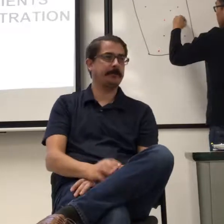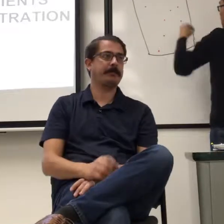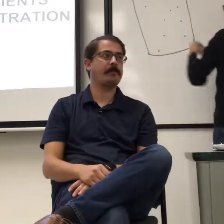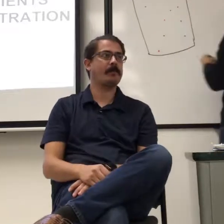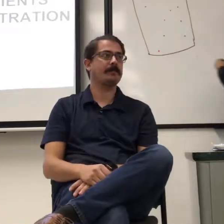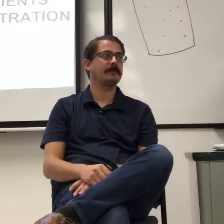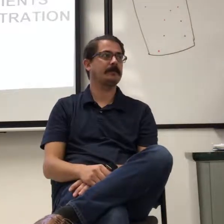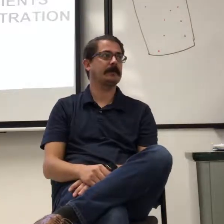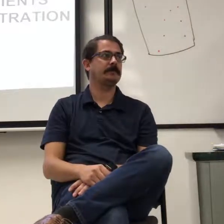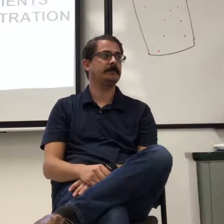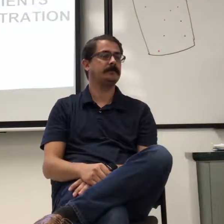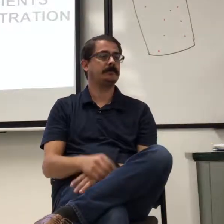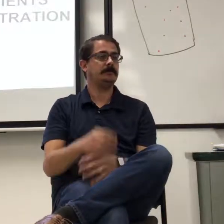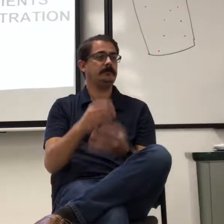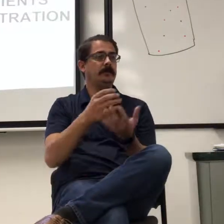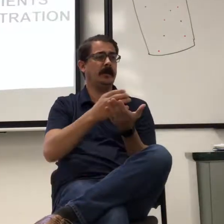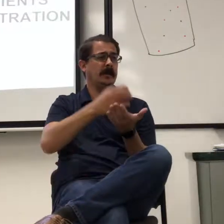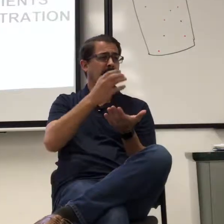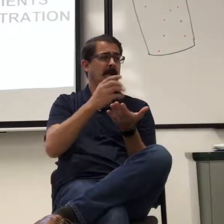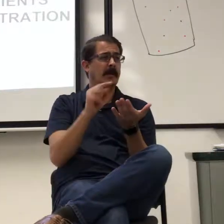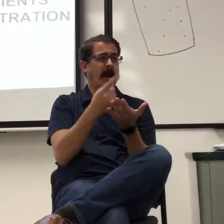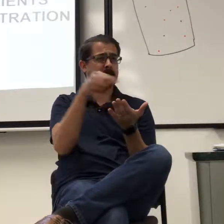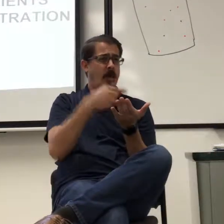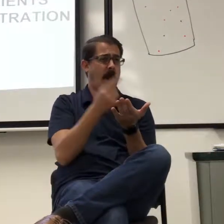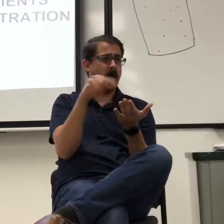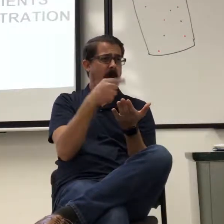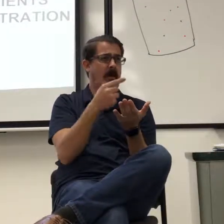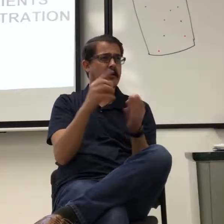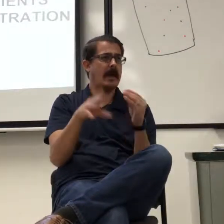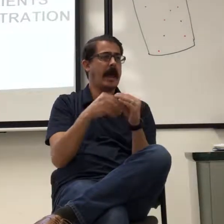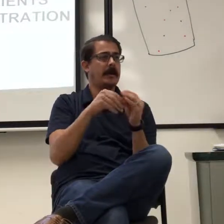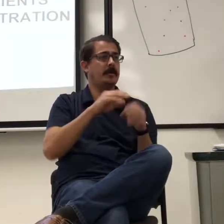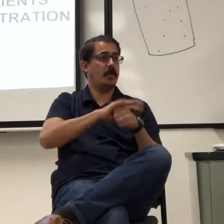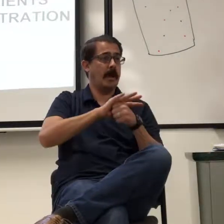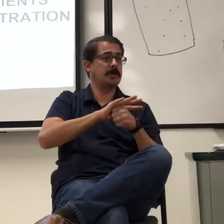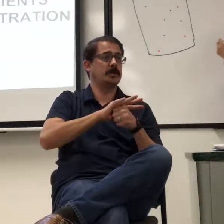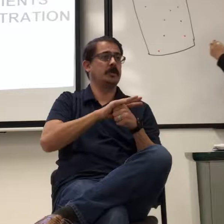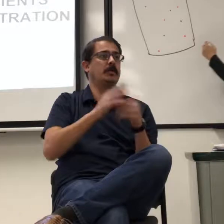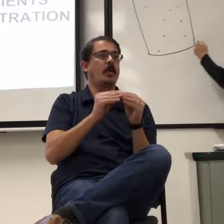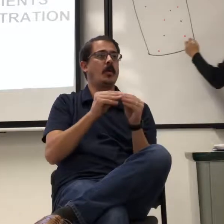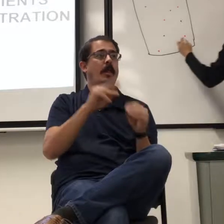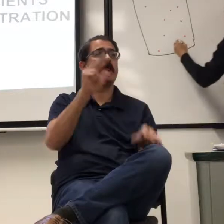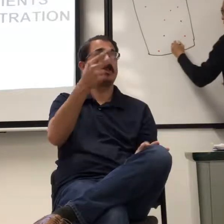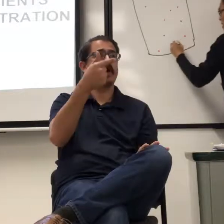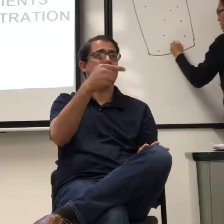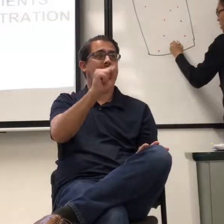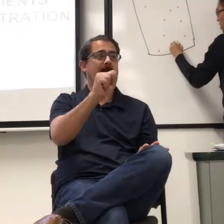dots, and they're bouncing around, adding to the pressure. And the third gas, green,